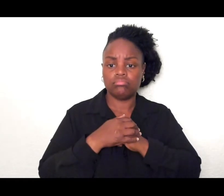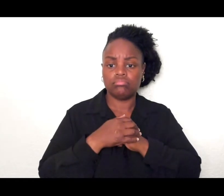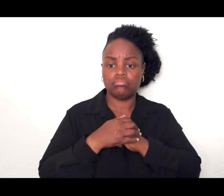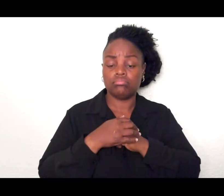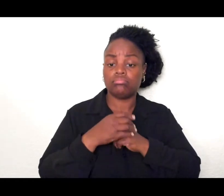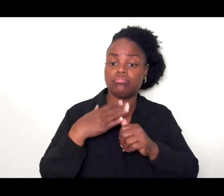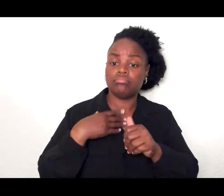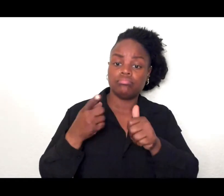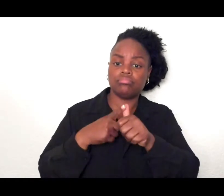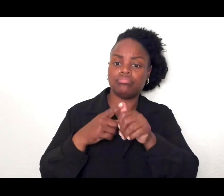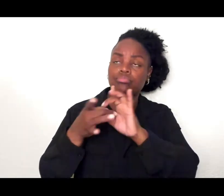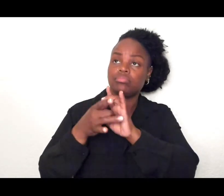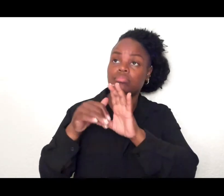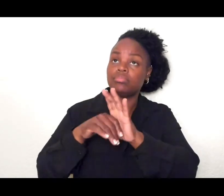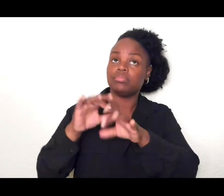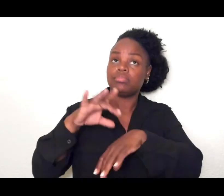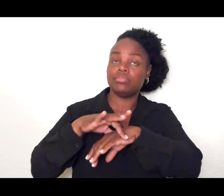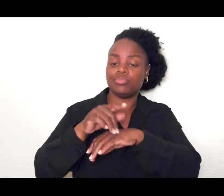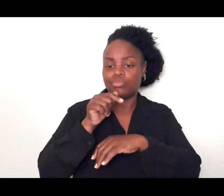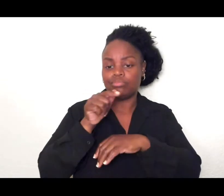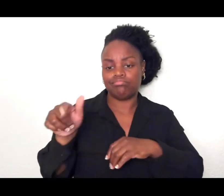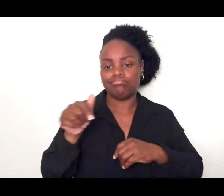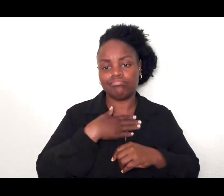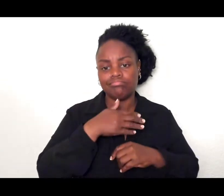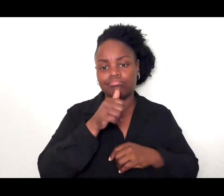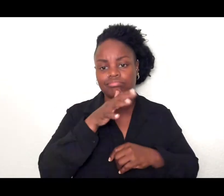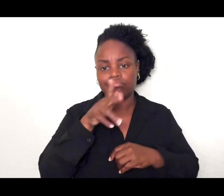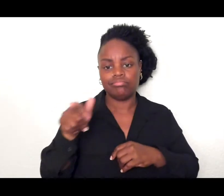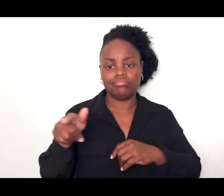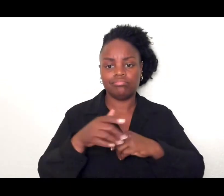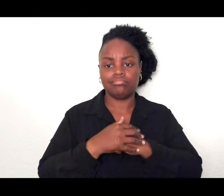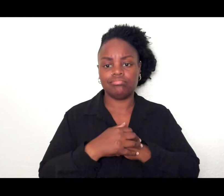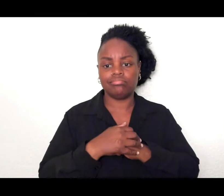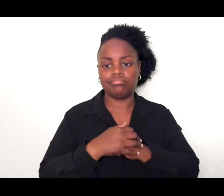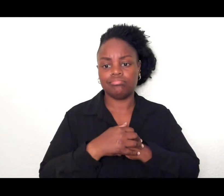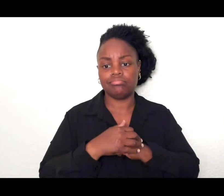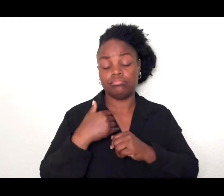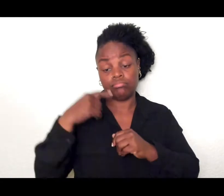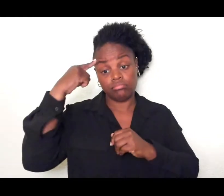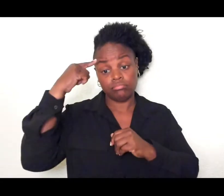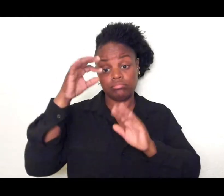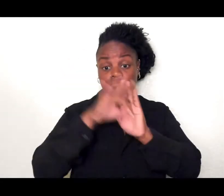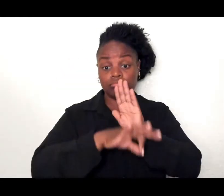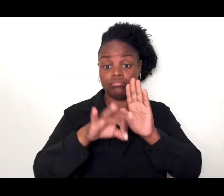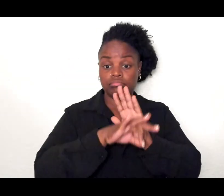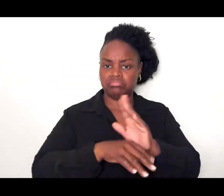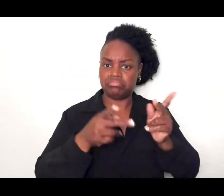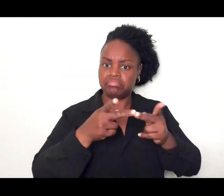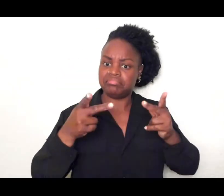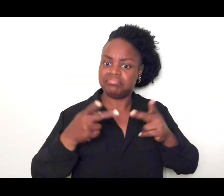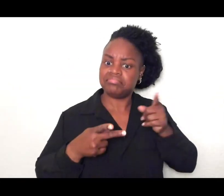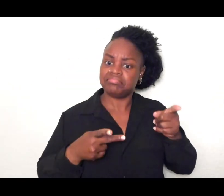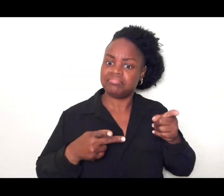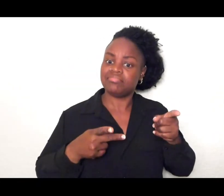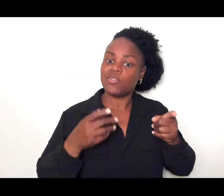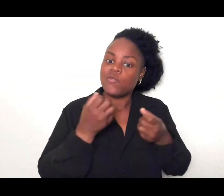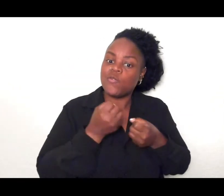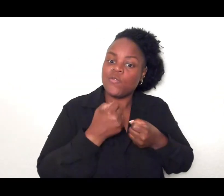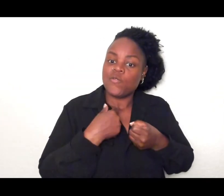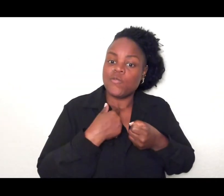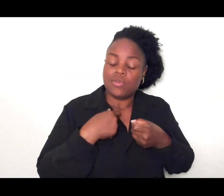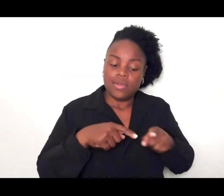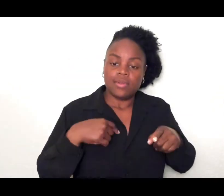show us what was really going on. It showed the truth and the reality of poor people,